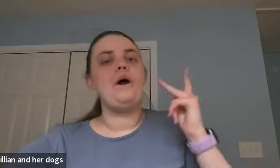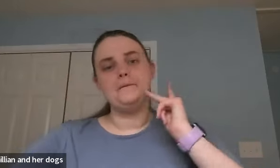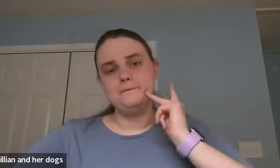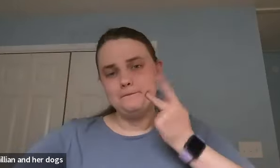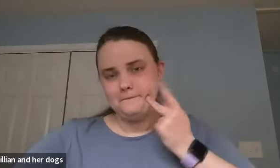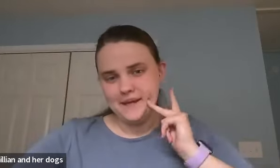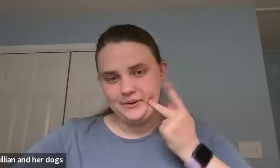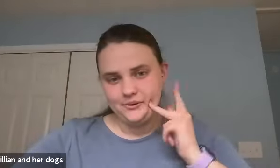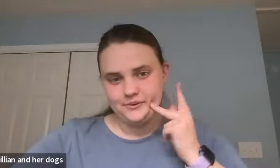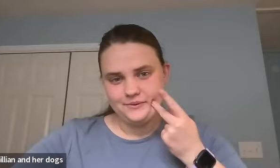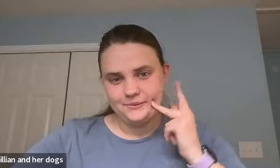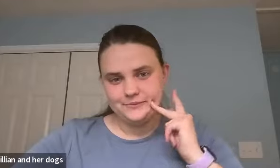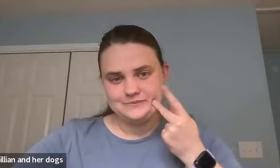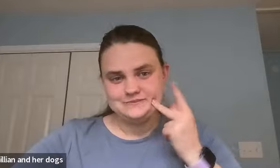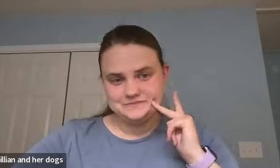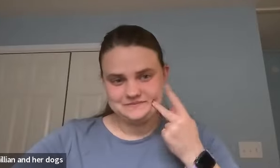or pickle.